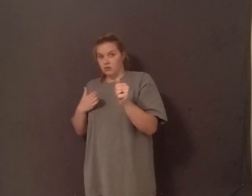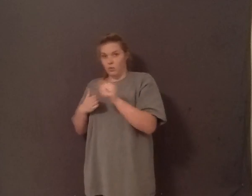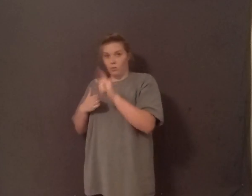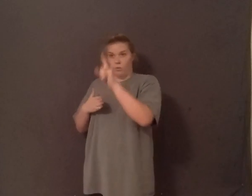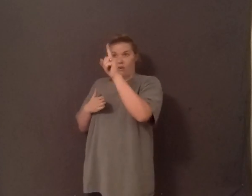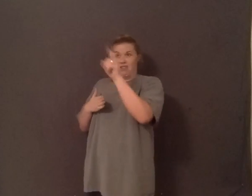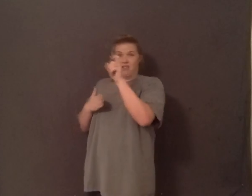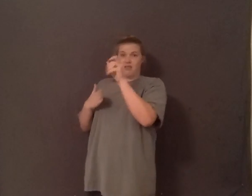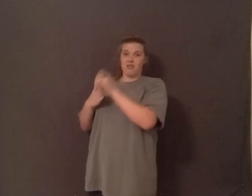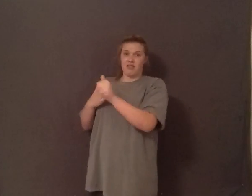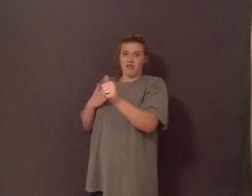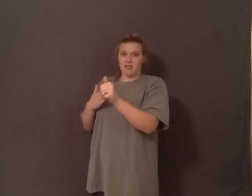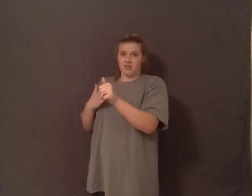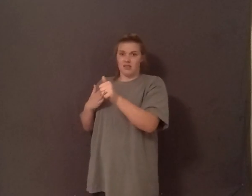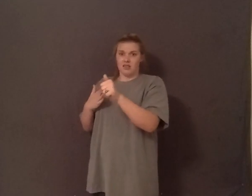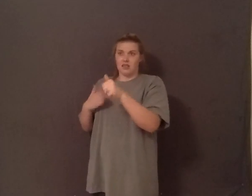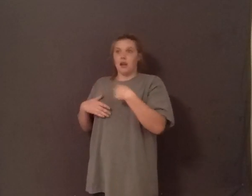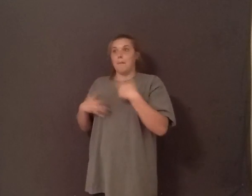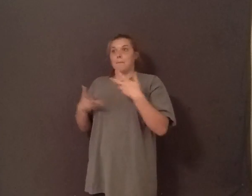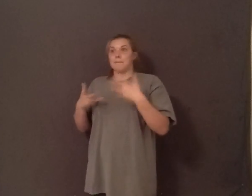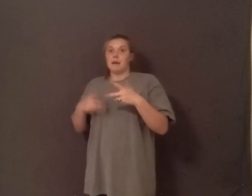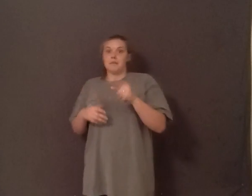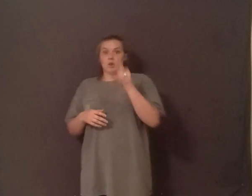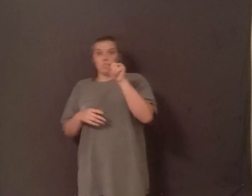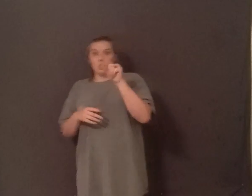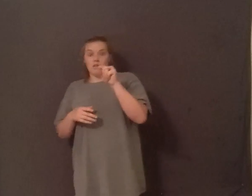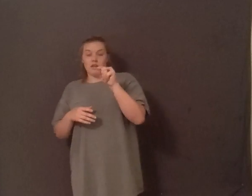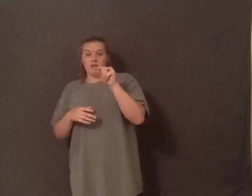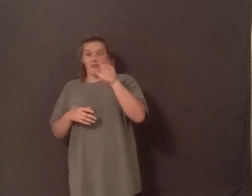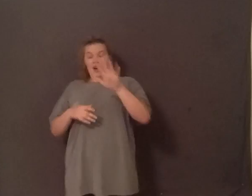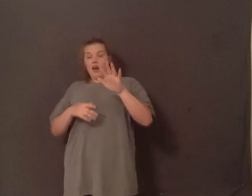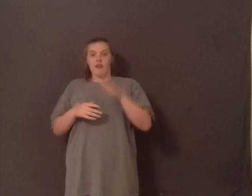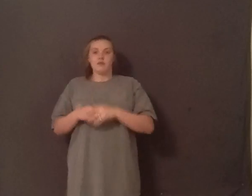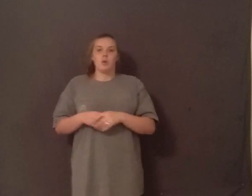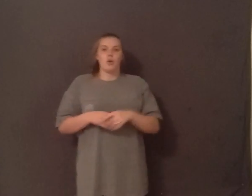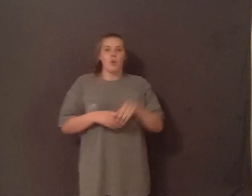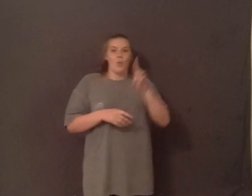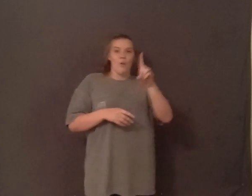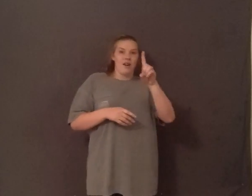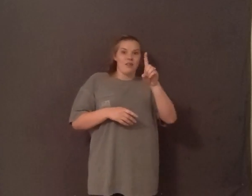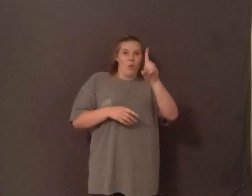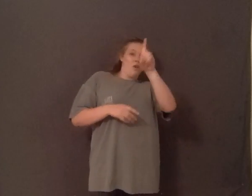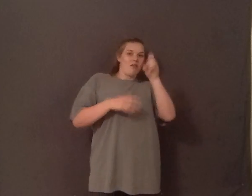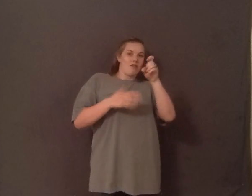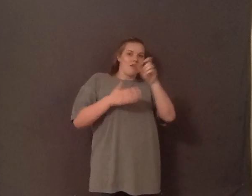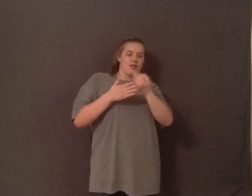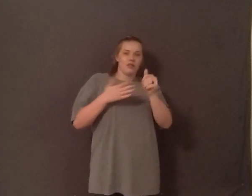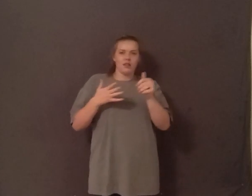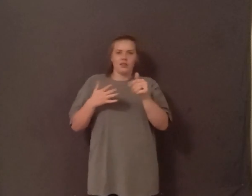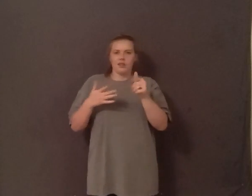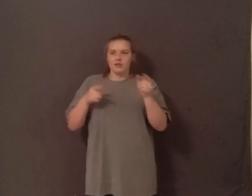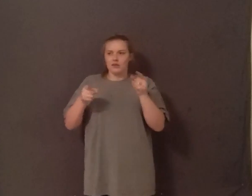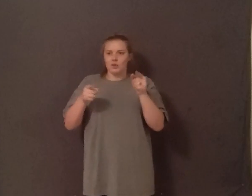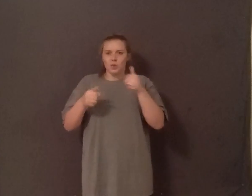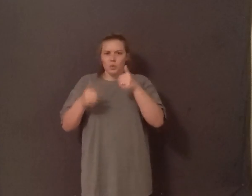bills, are you going to have anxiety about that? No, because they are equal outcomes to you. Not one is better than the other. But if they